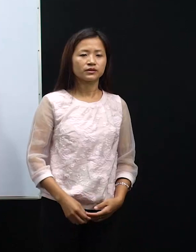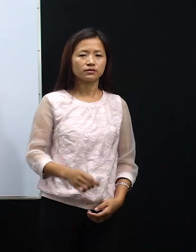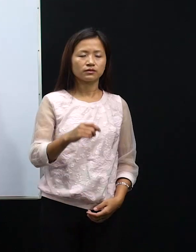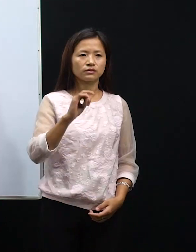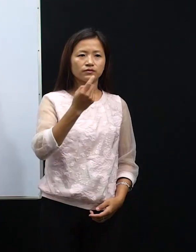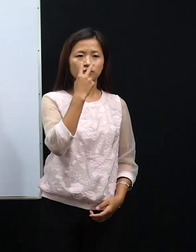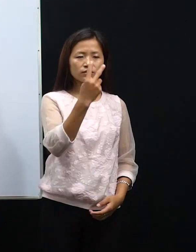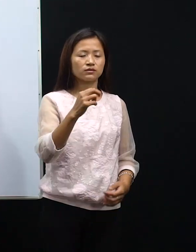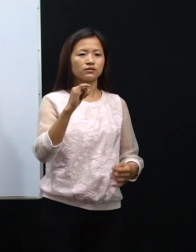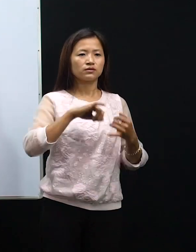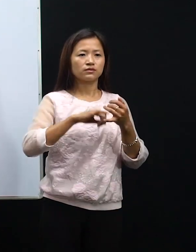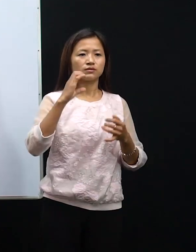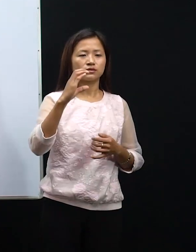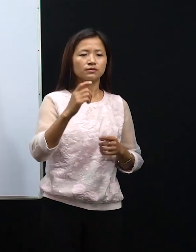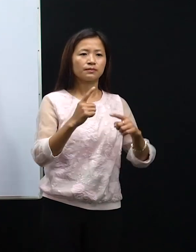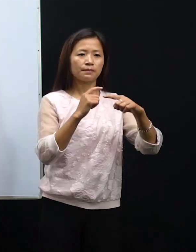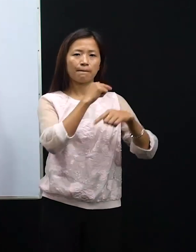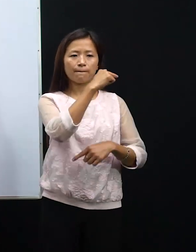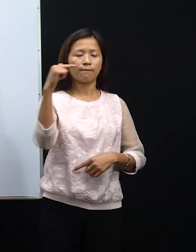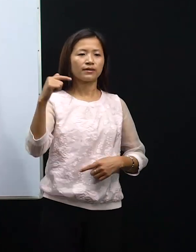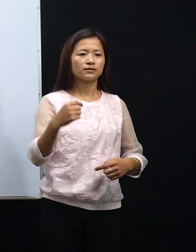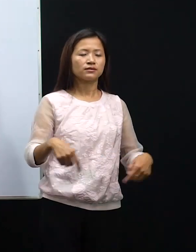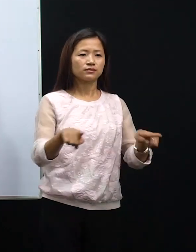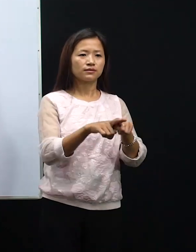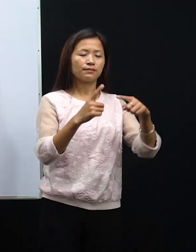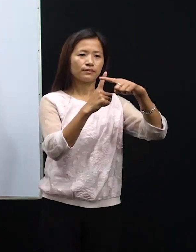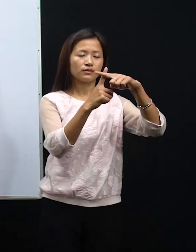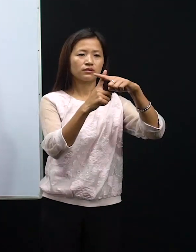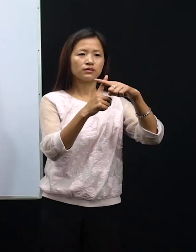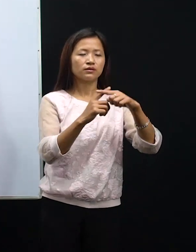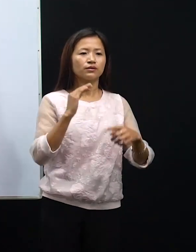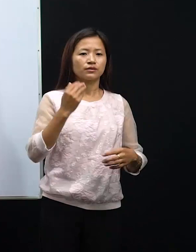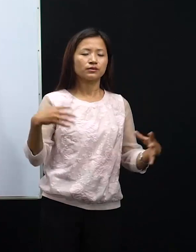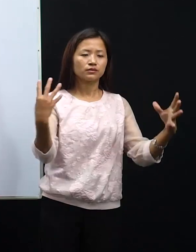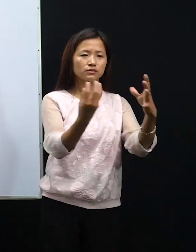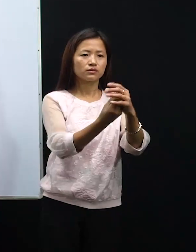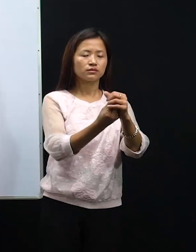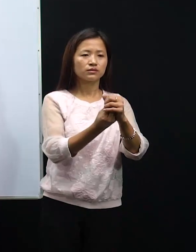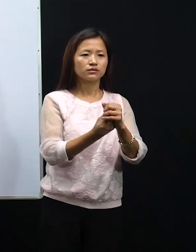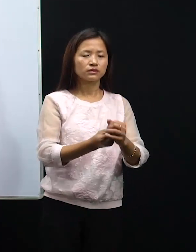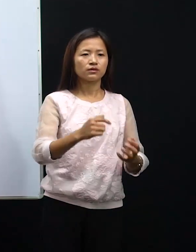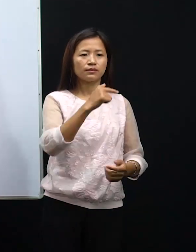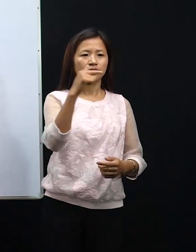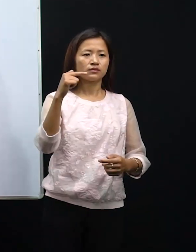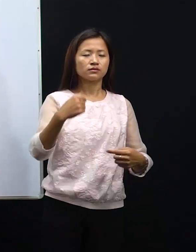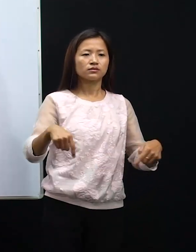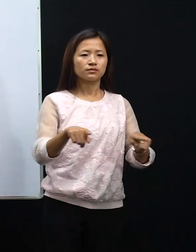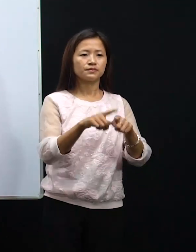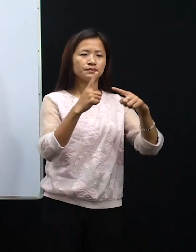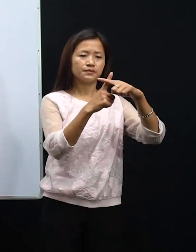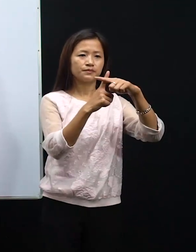first. Minus and plus. When you bring together minus and plus, you have